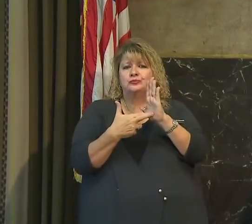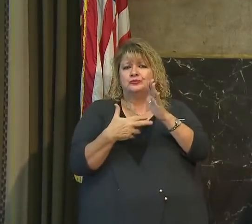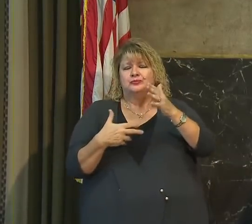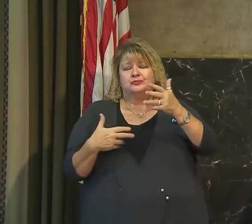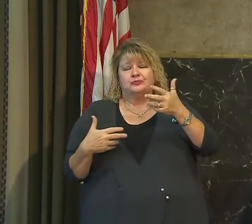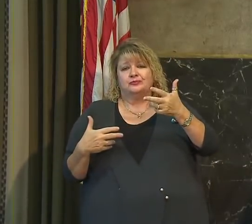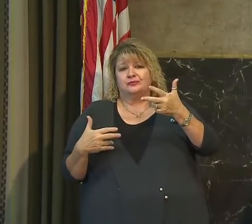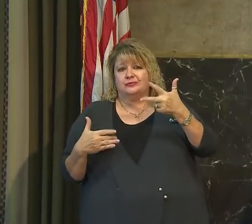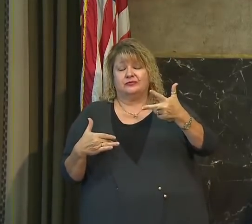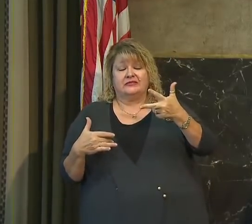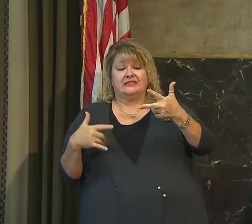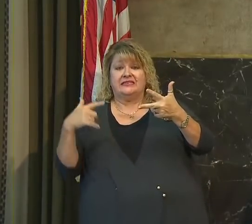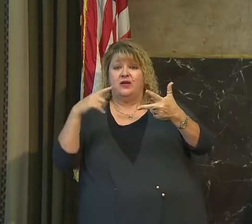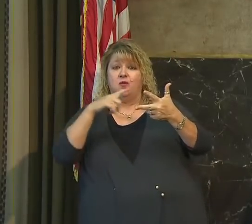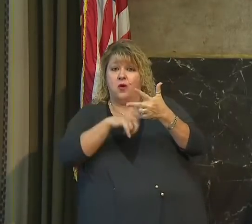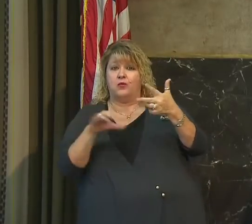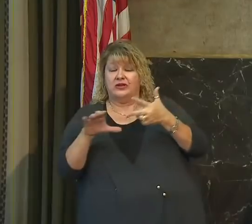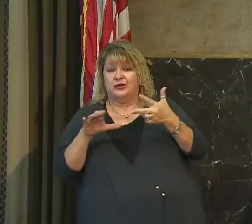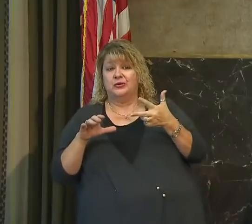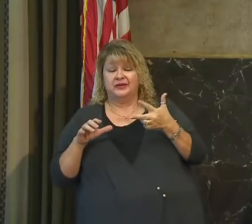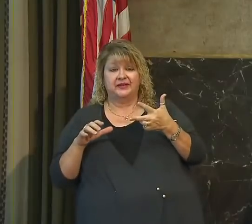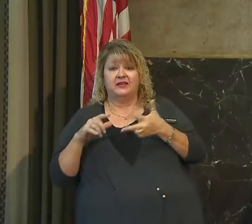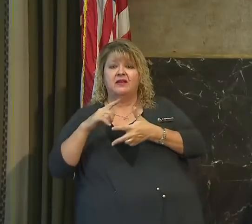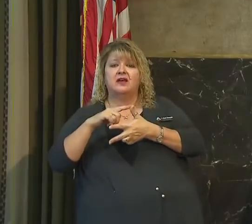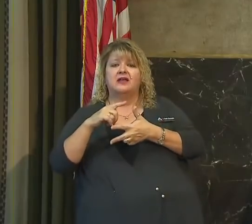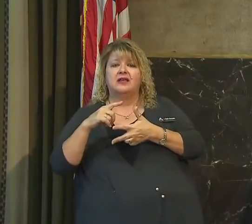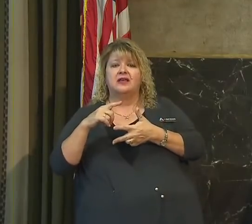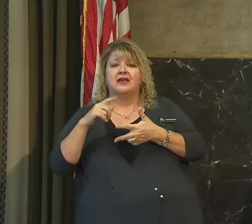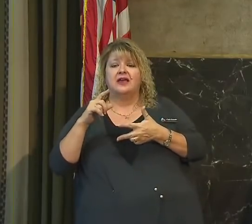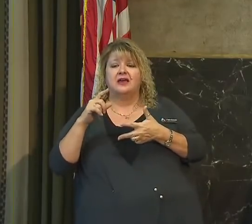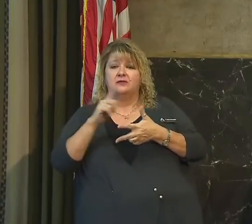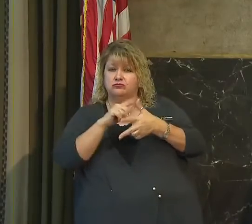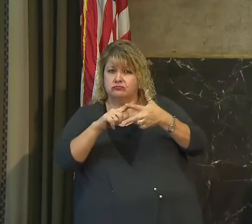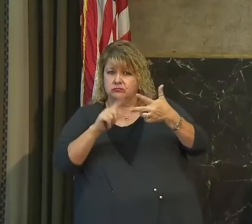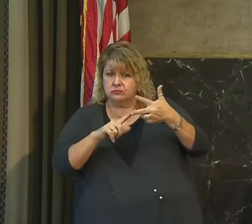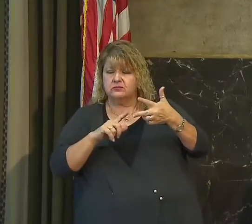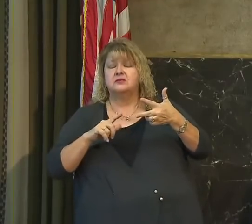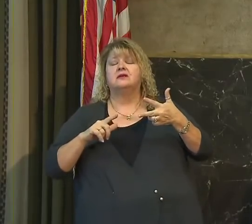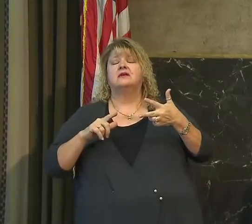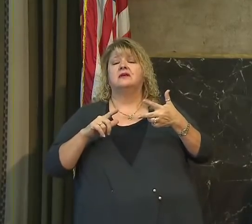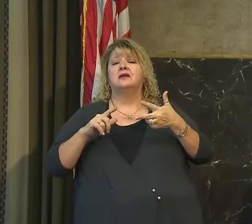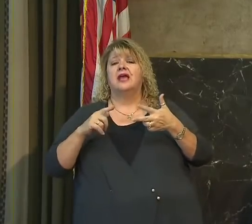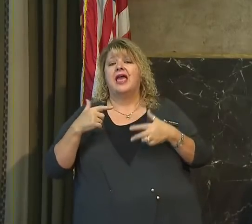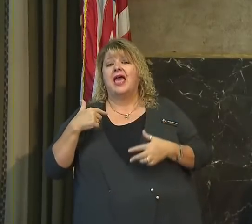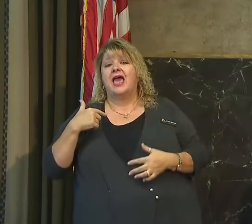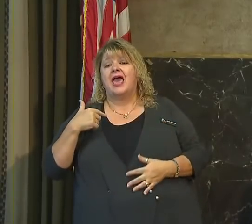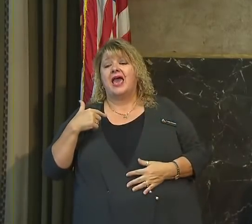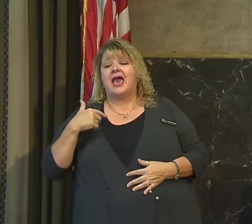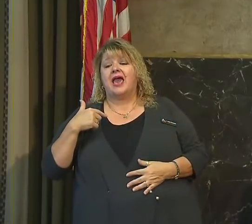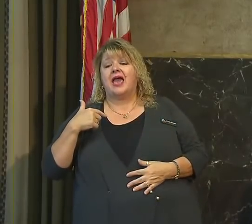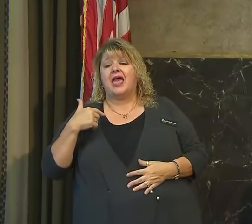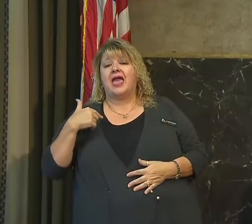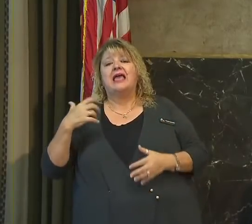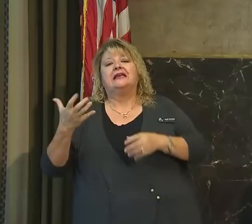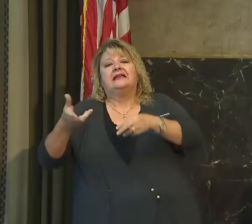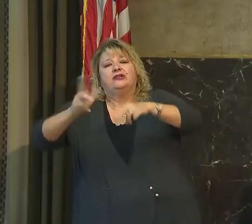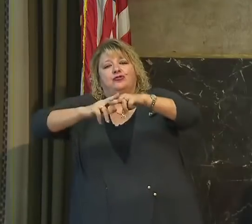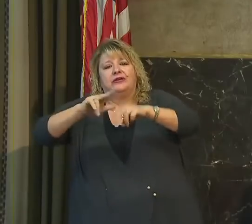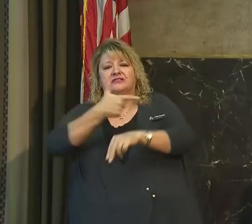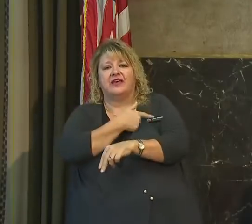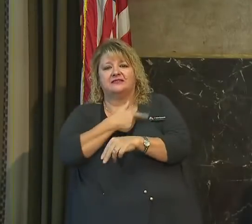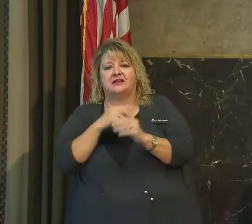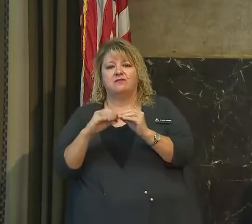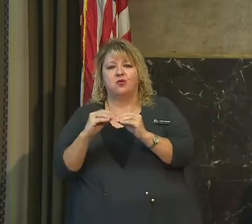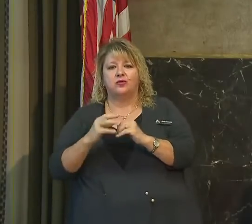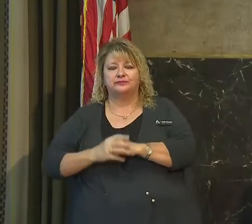vaccination rate up as we do that. And by the way, we've already had 3 surges. This is the 4th one. I know that we